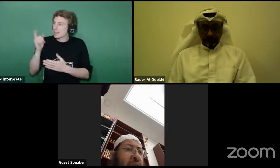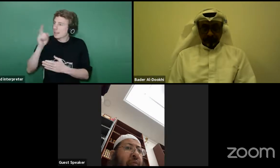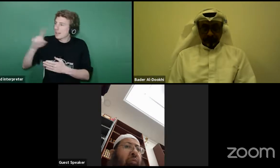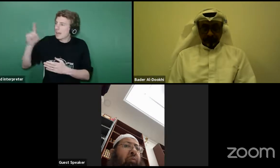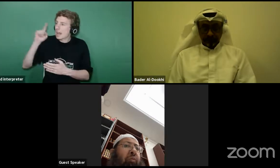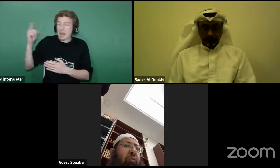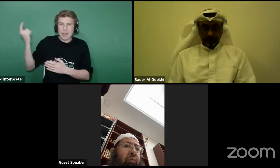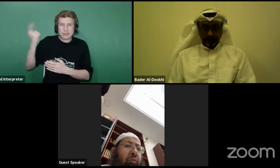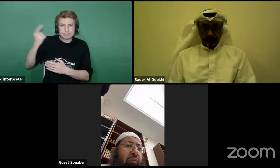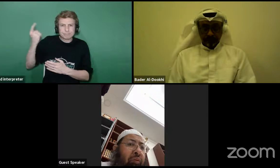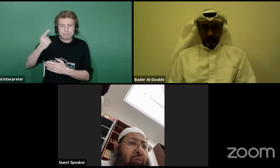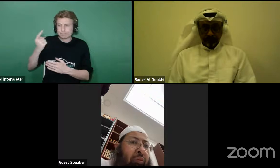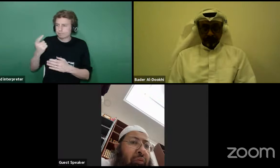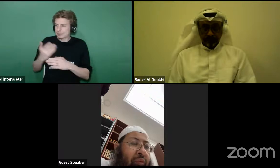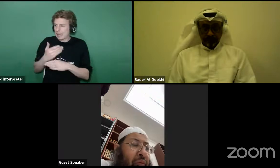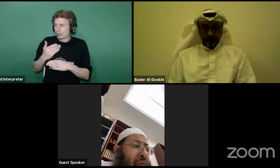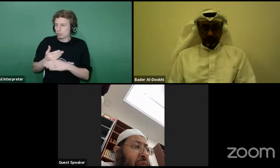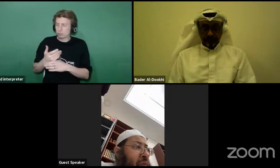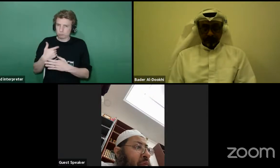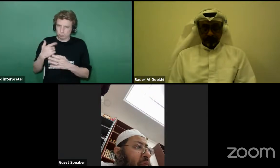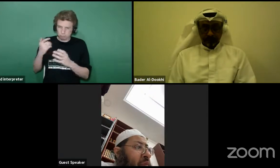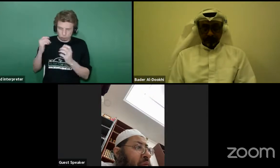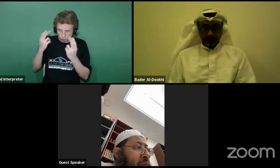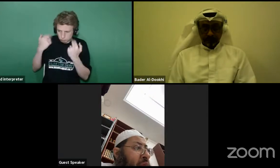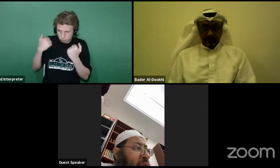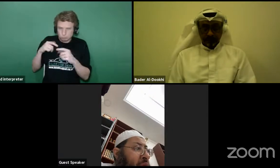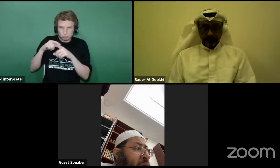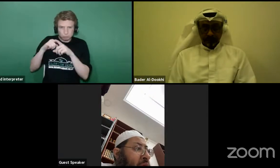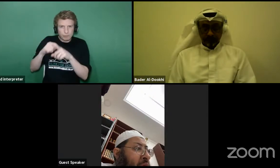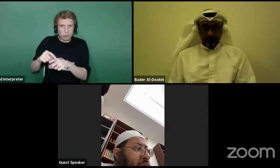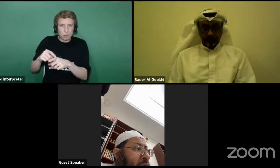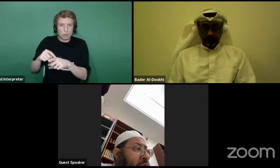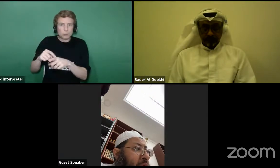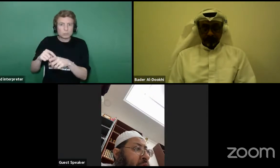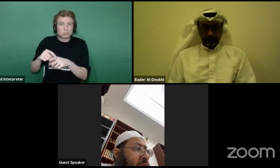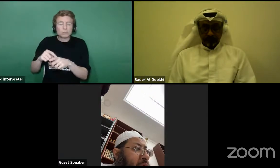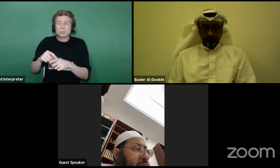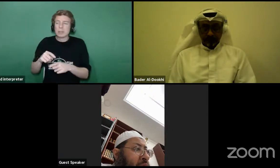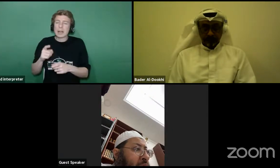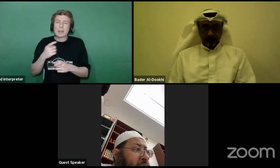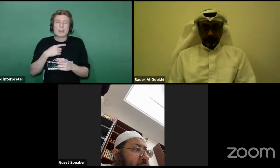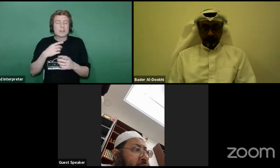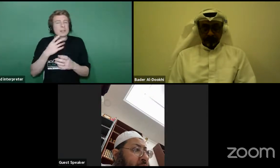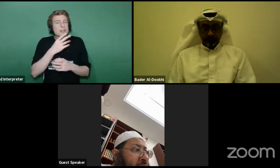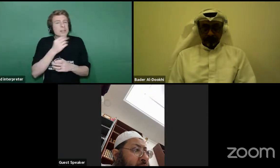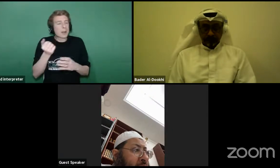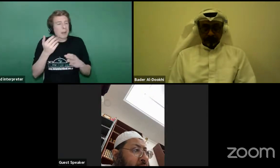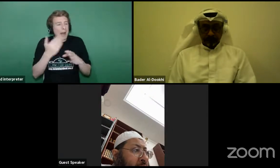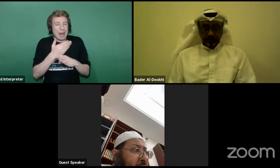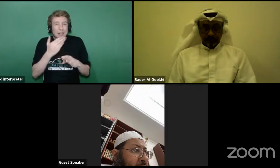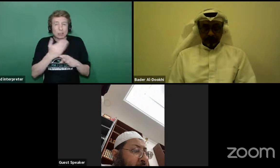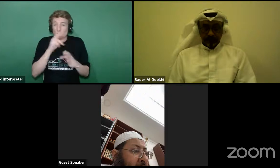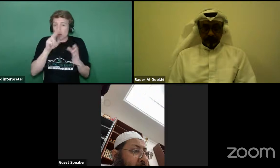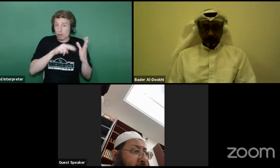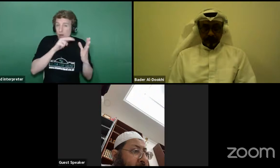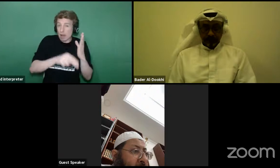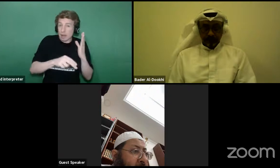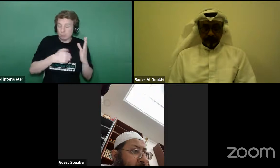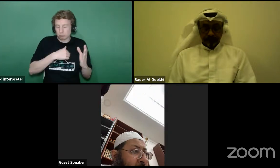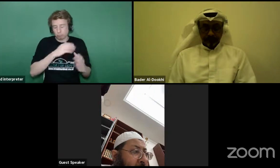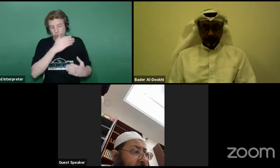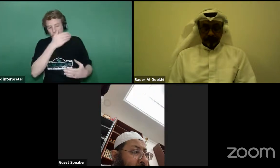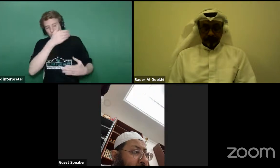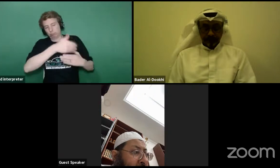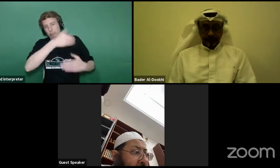ordered them to do, and it necessitates that they abstain from those actions that Allah has told them and ordered